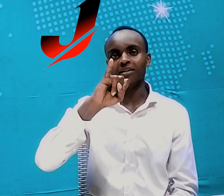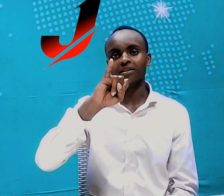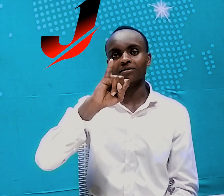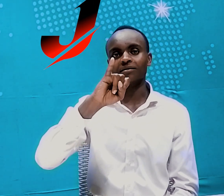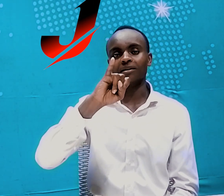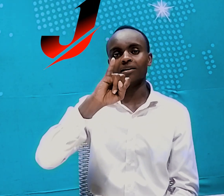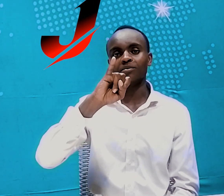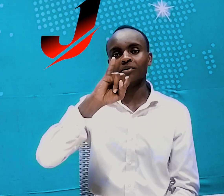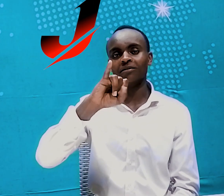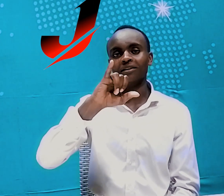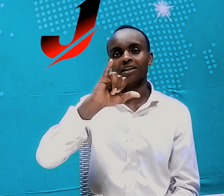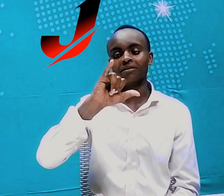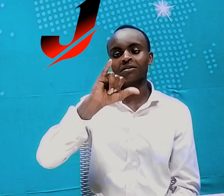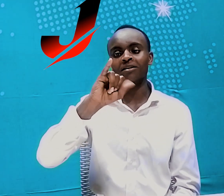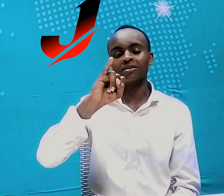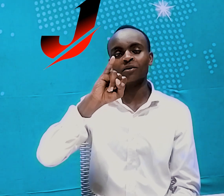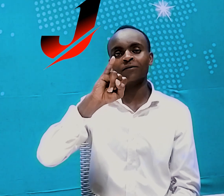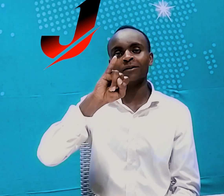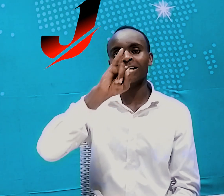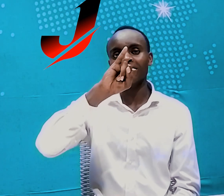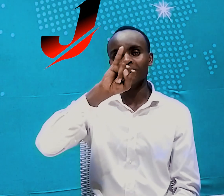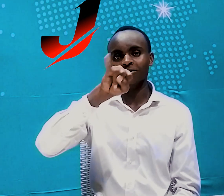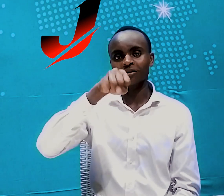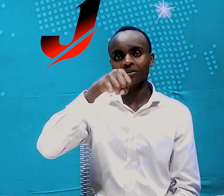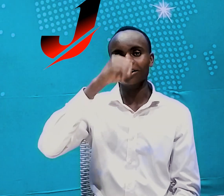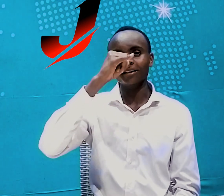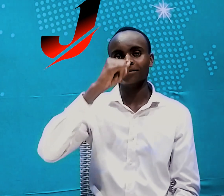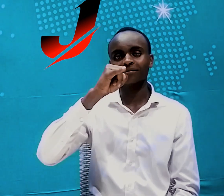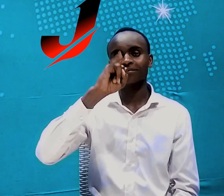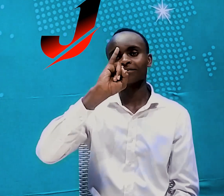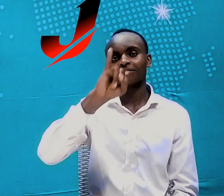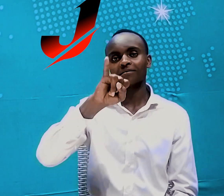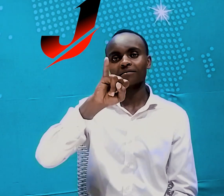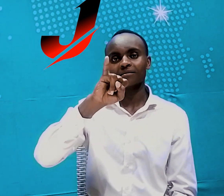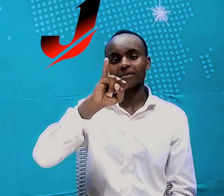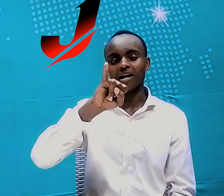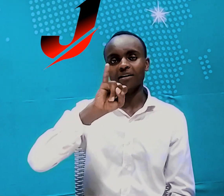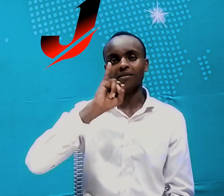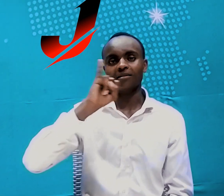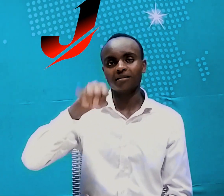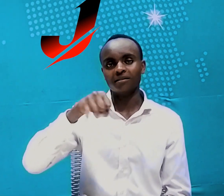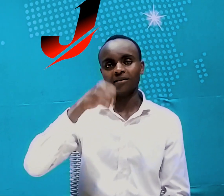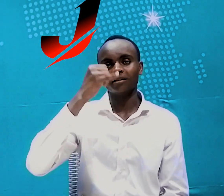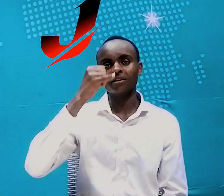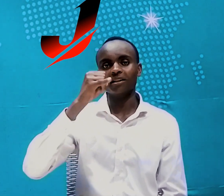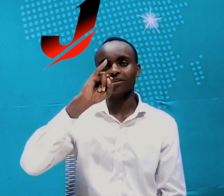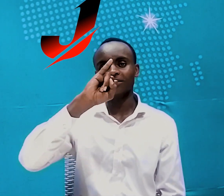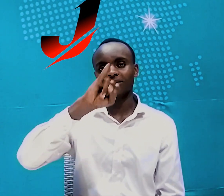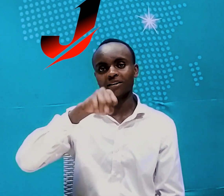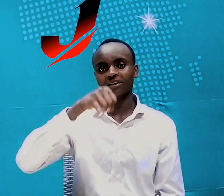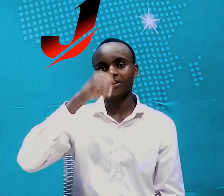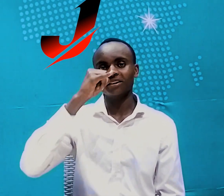index, the small finger. Using the small finger, draw J. I. J.